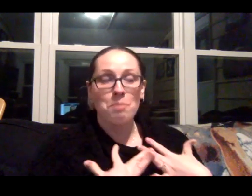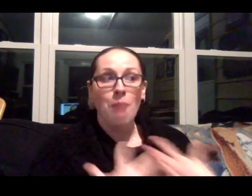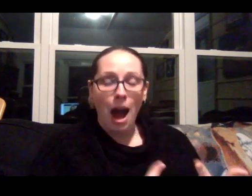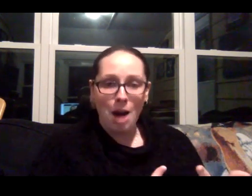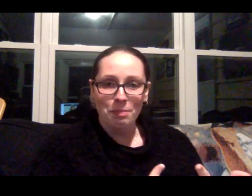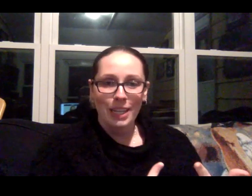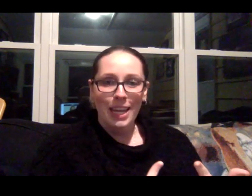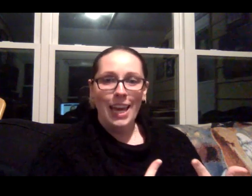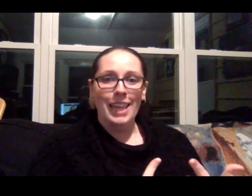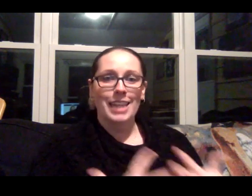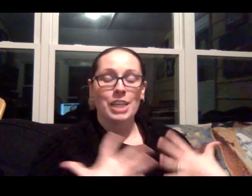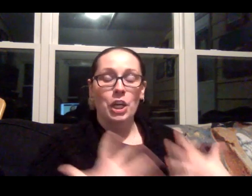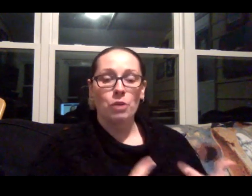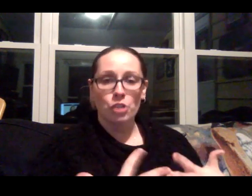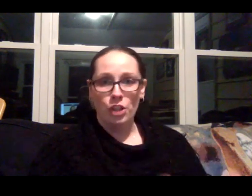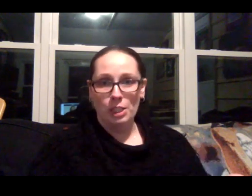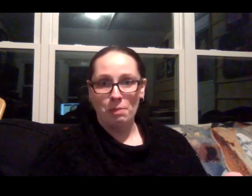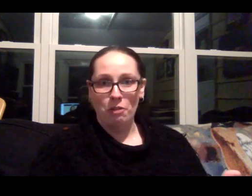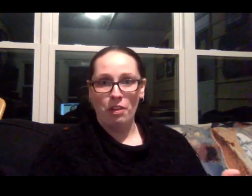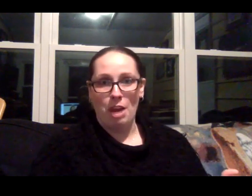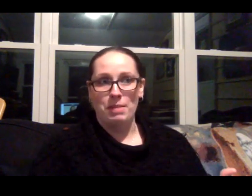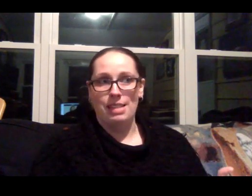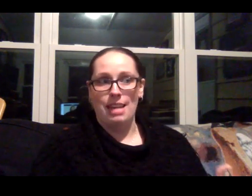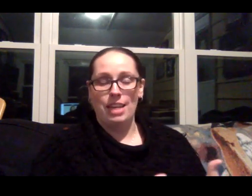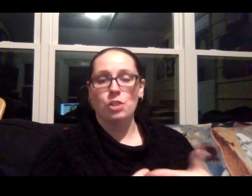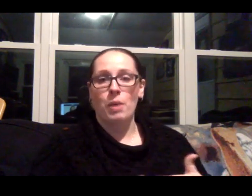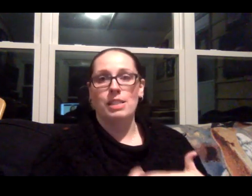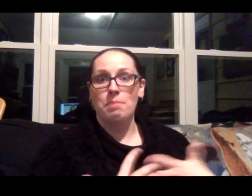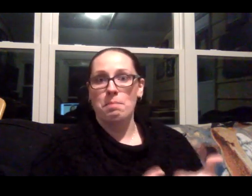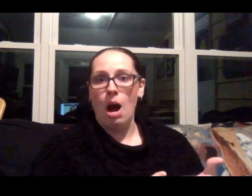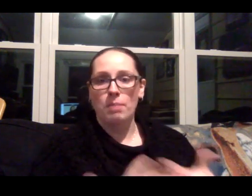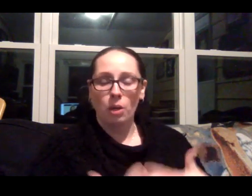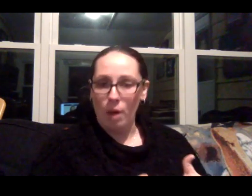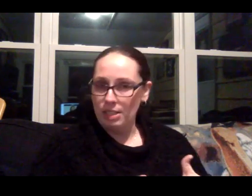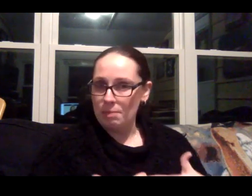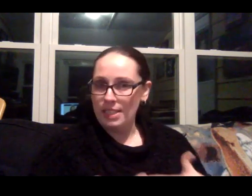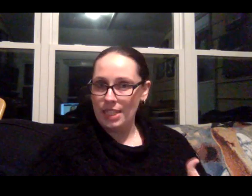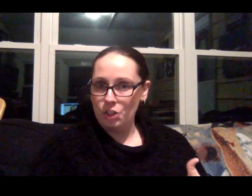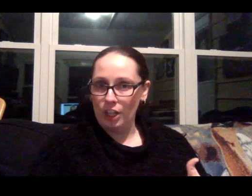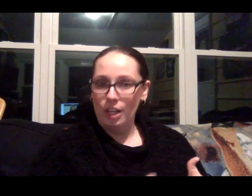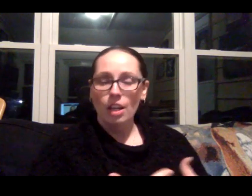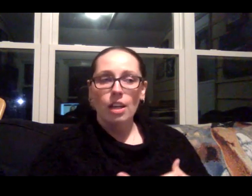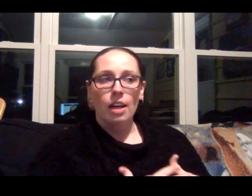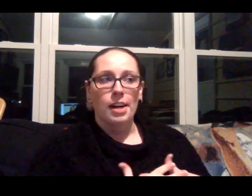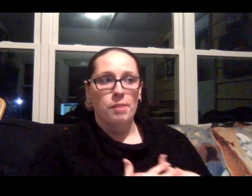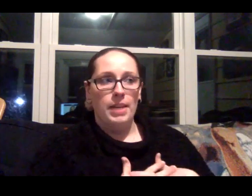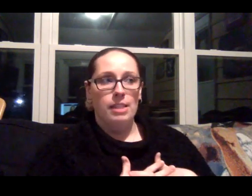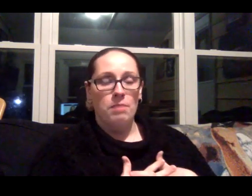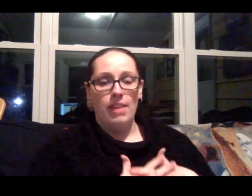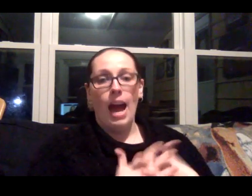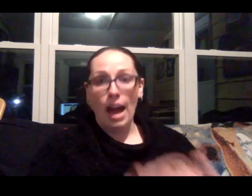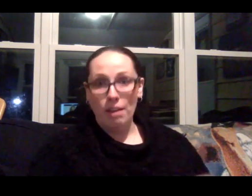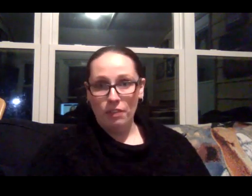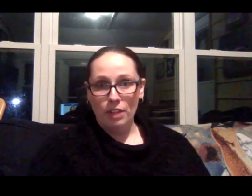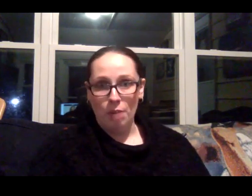we're mom. Yeah. And it's a huge adjustment for them, is that they just want us to be mom. They don't want us to be teacher. That's